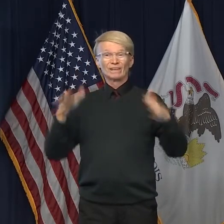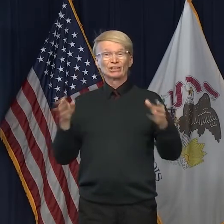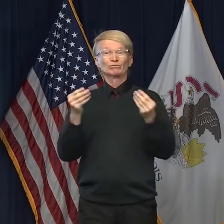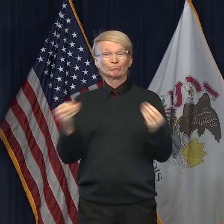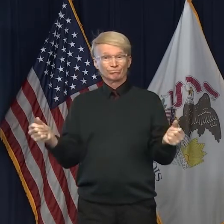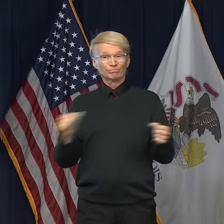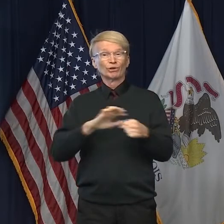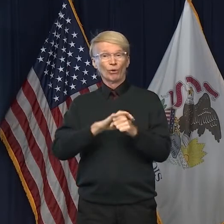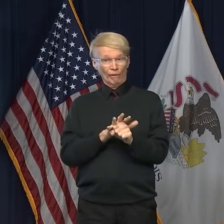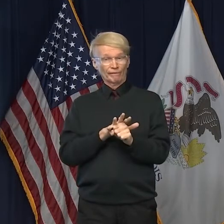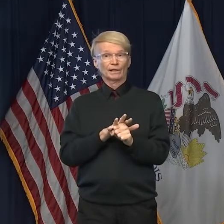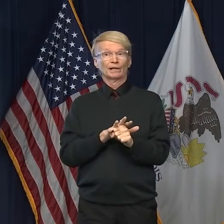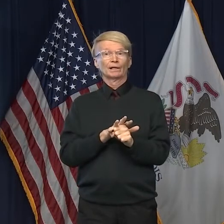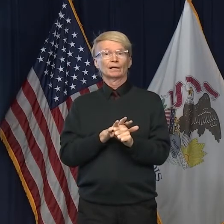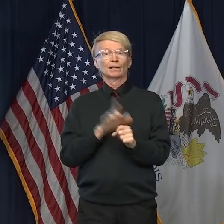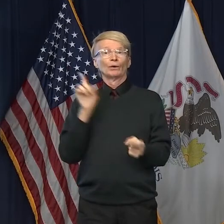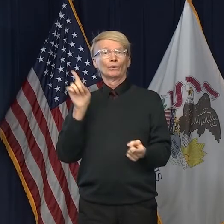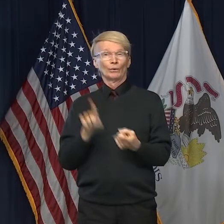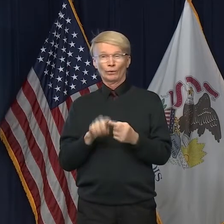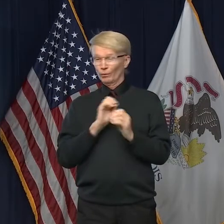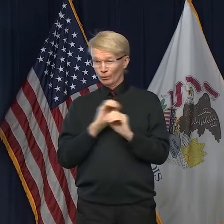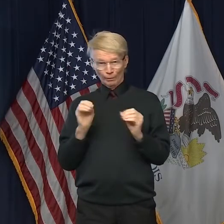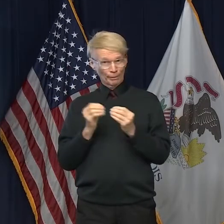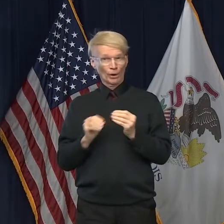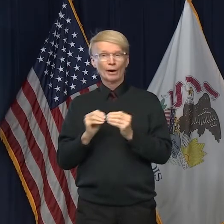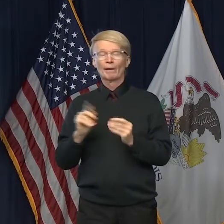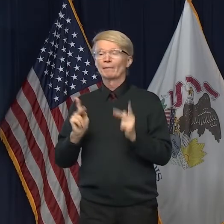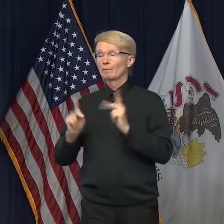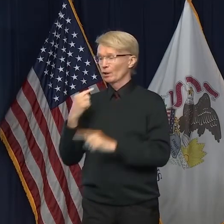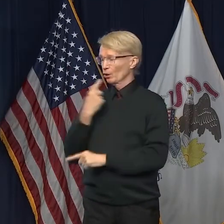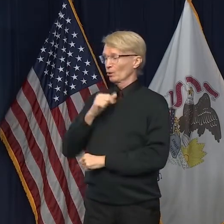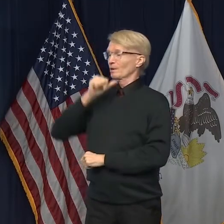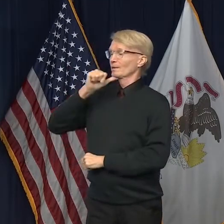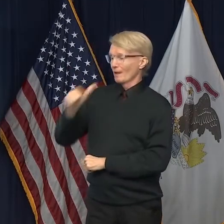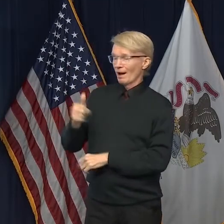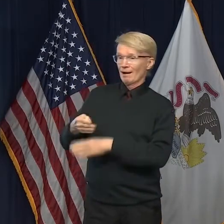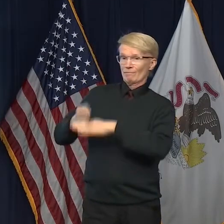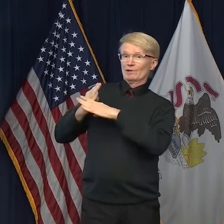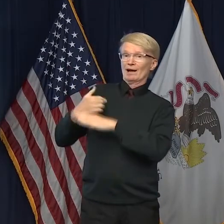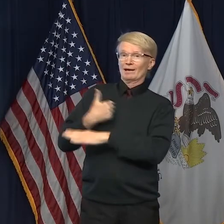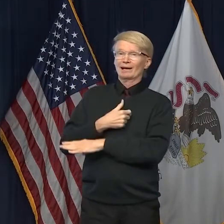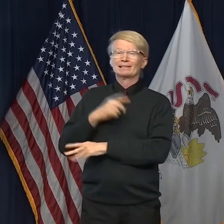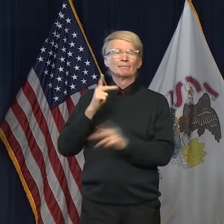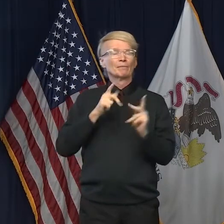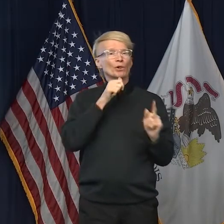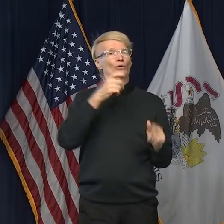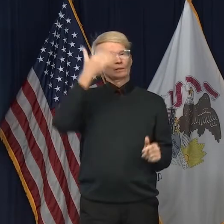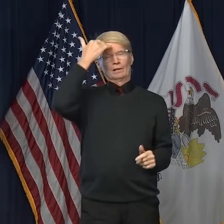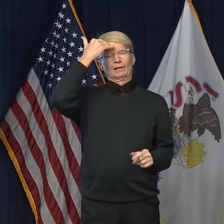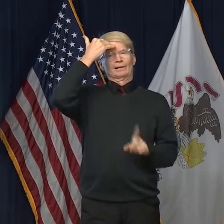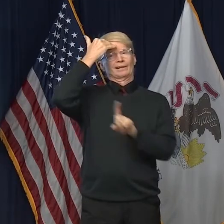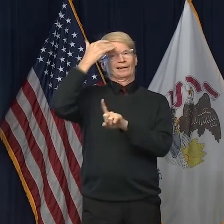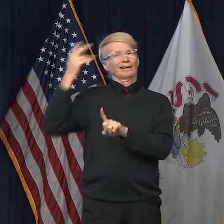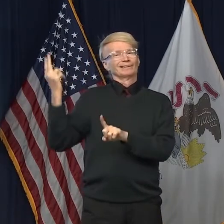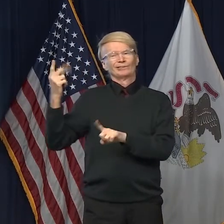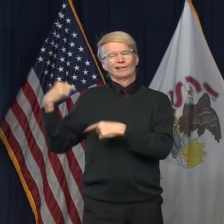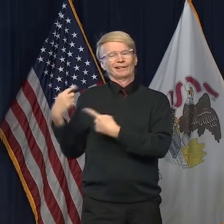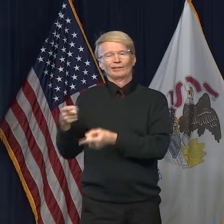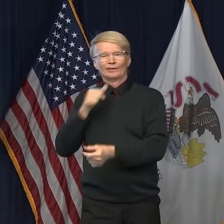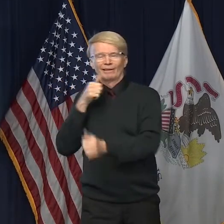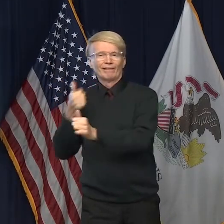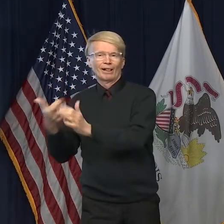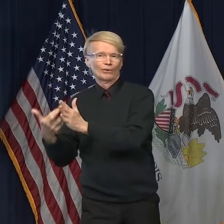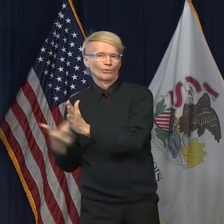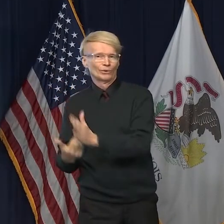think that the people who were not protecting us will be held accountable by the patrons who live in their area. What should the consequence be for the